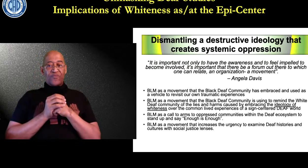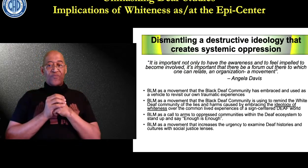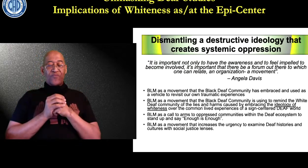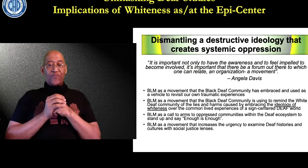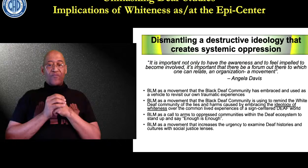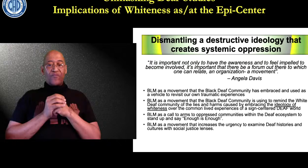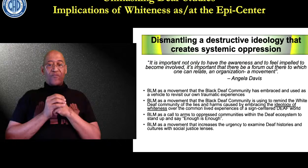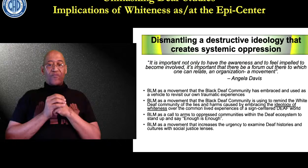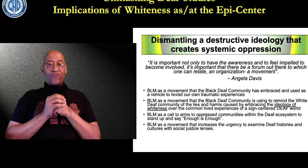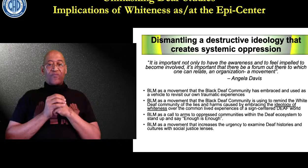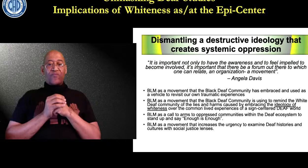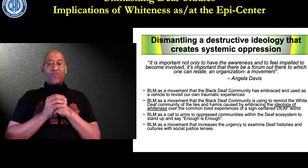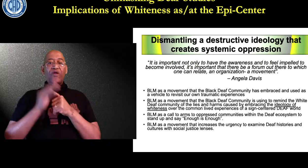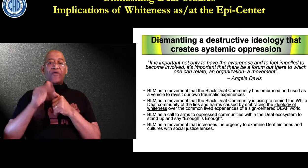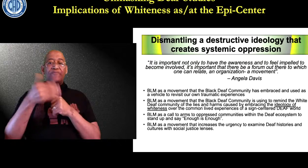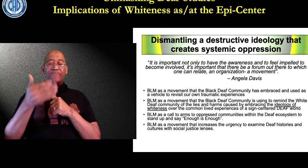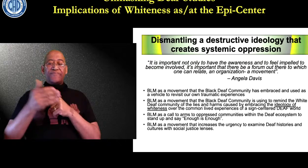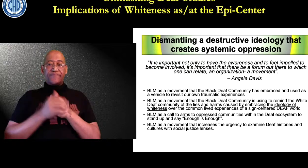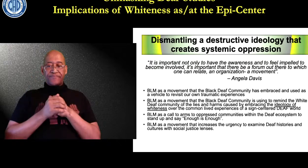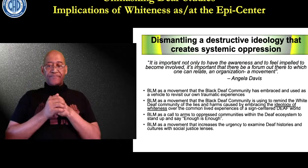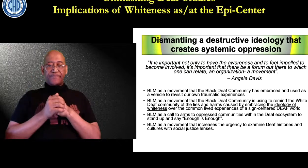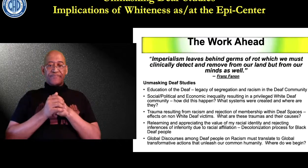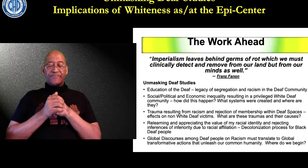And that's the reason why we're really frustrated right now.